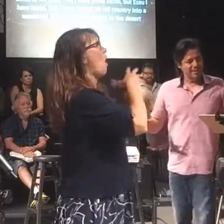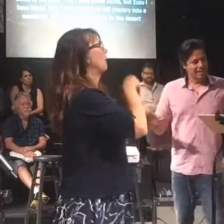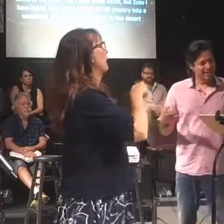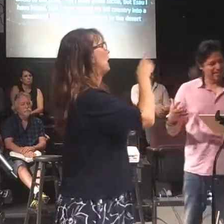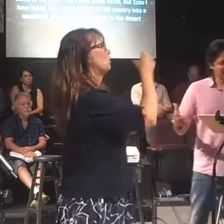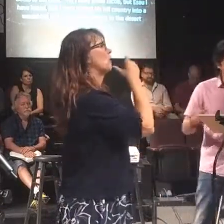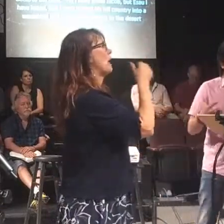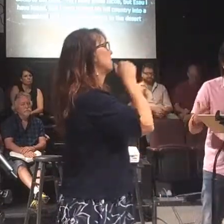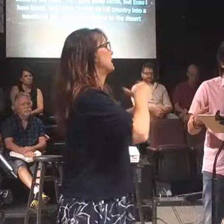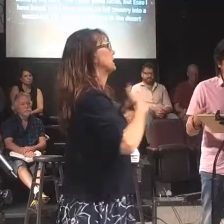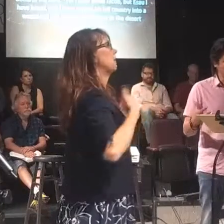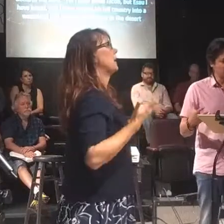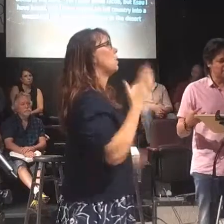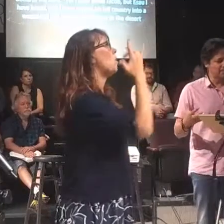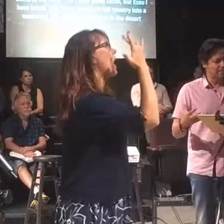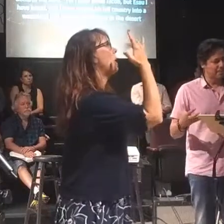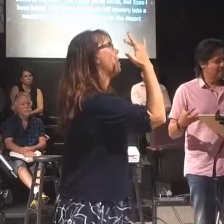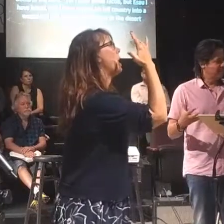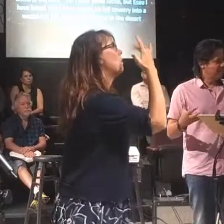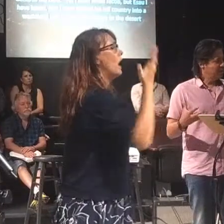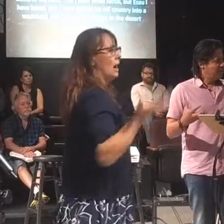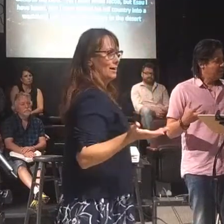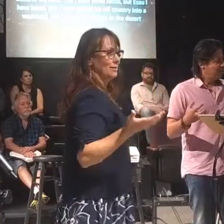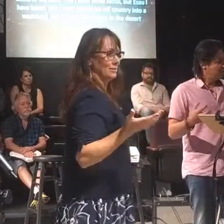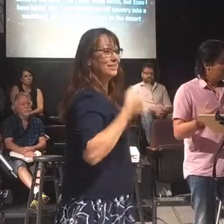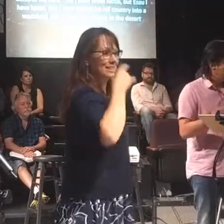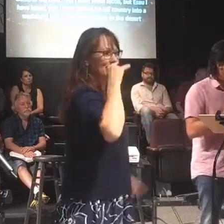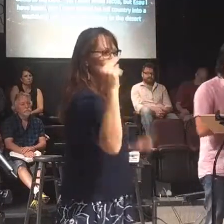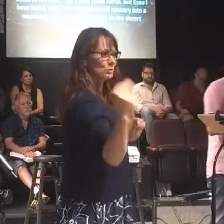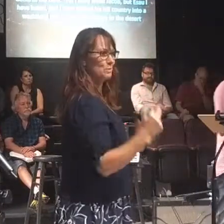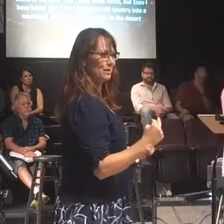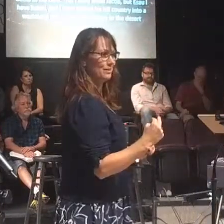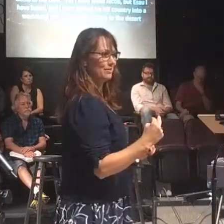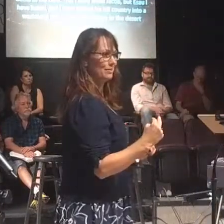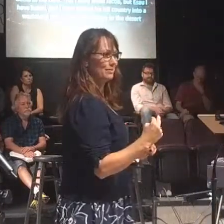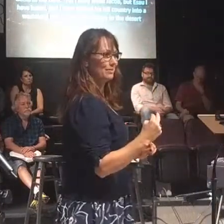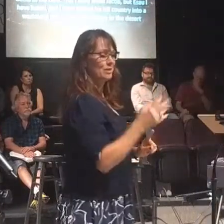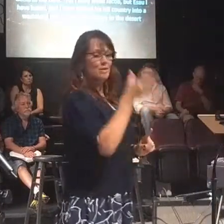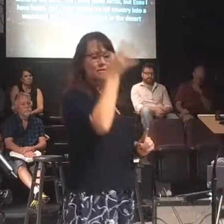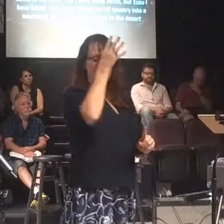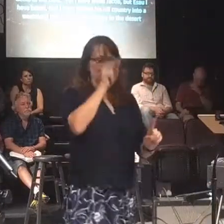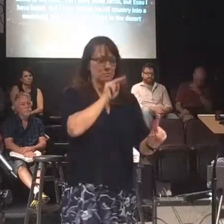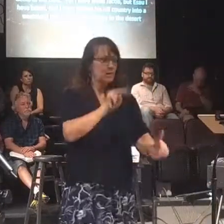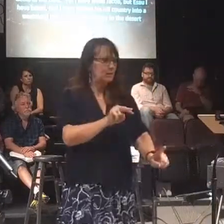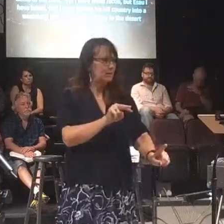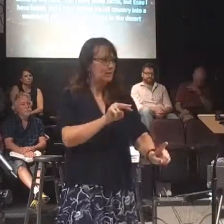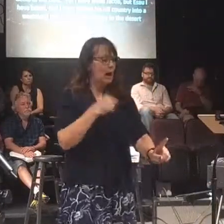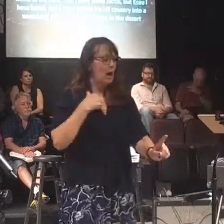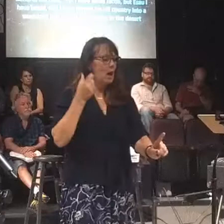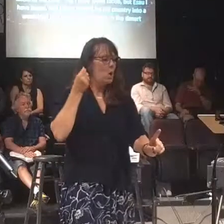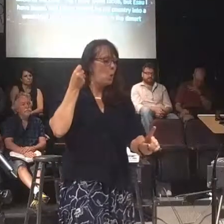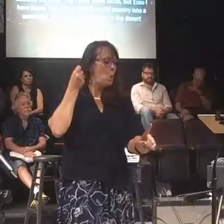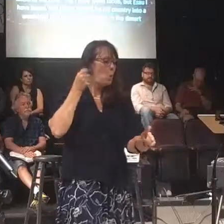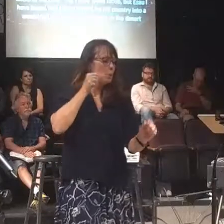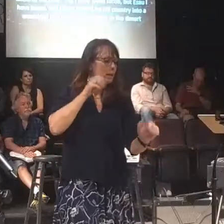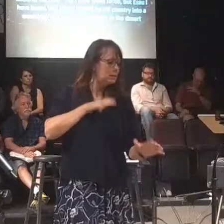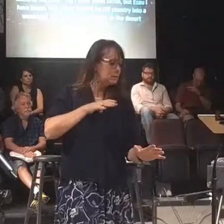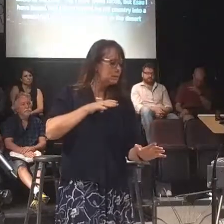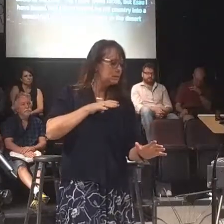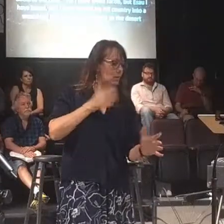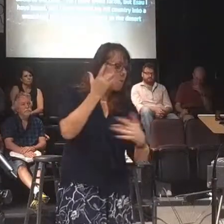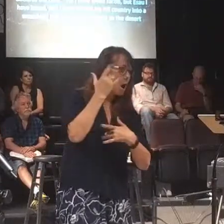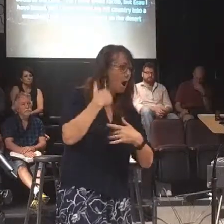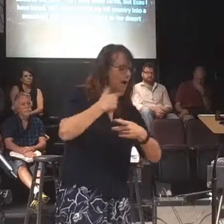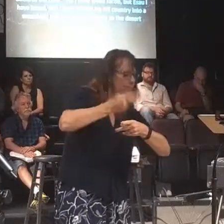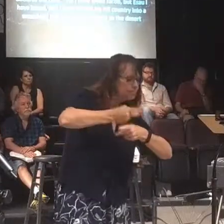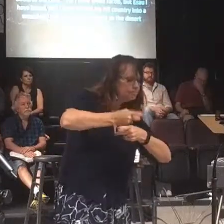right? Isn't that true? So when there's a withholding of blessings, just in the same way, when we're